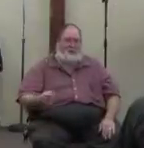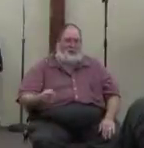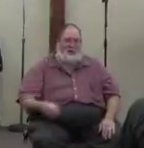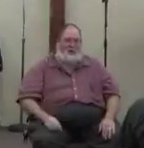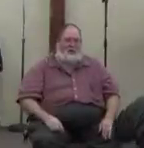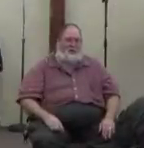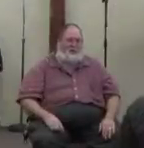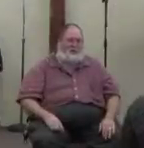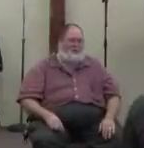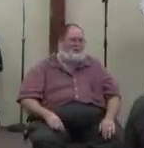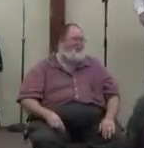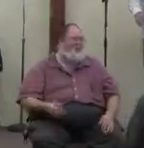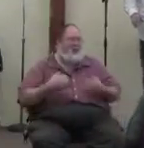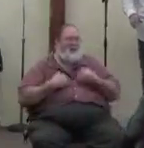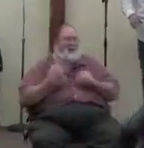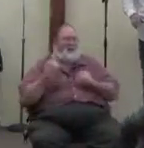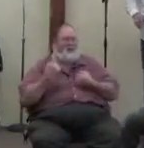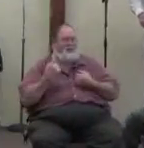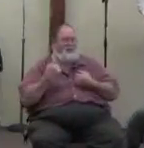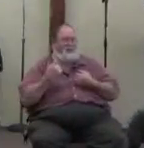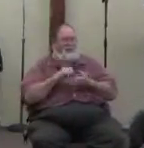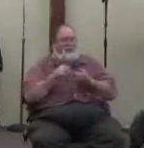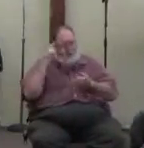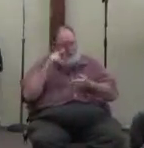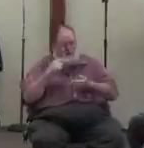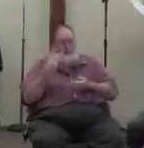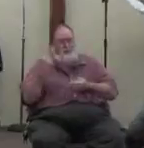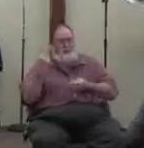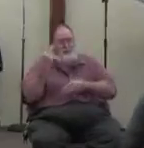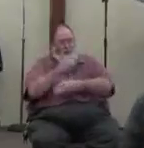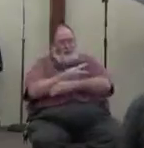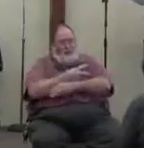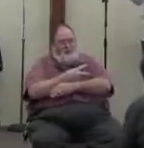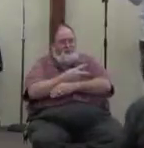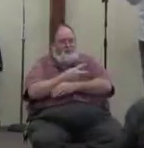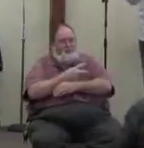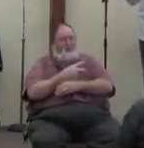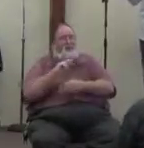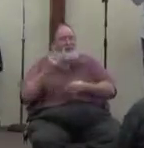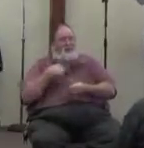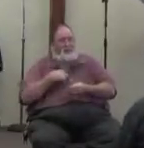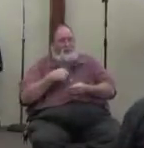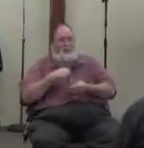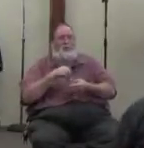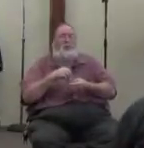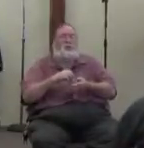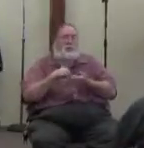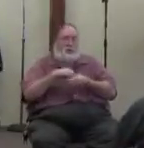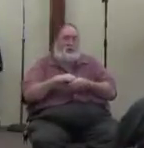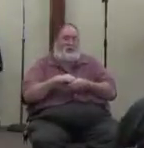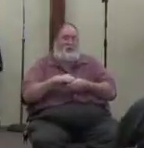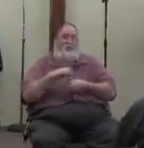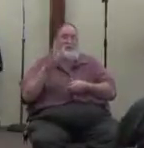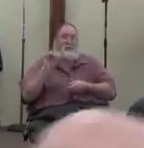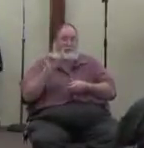I had this one written for 2 days, and this one I wrote in 40 minutes this morning, because the Lord was speaking